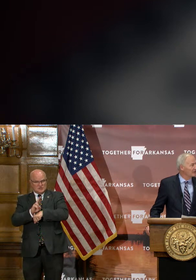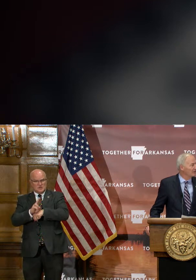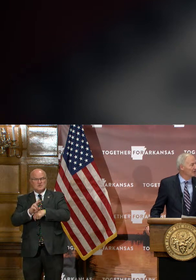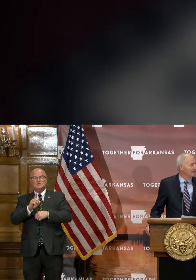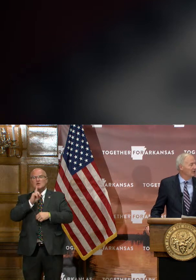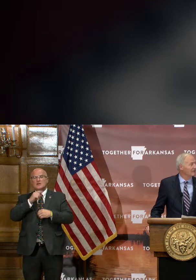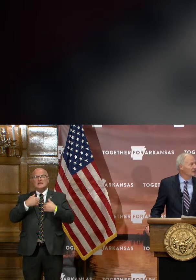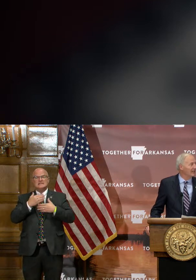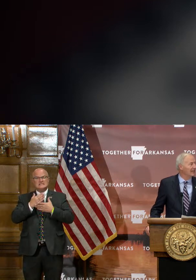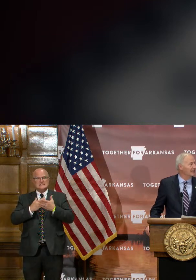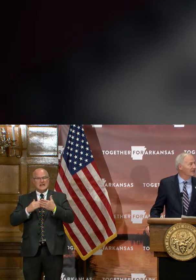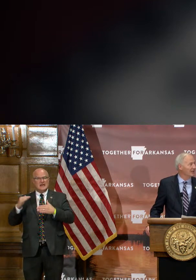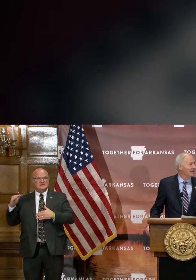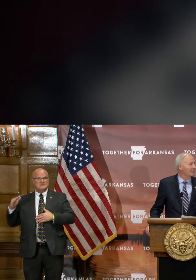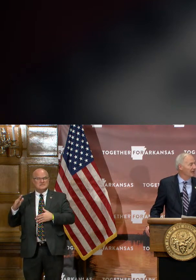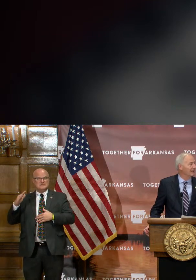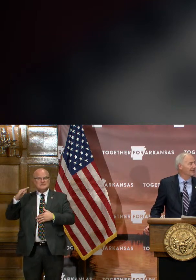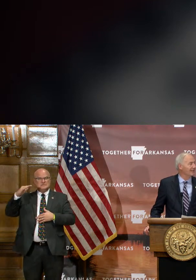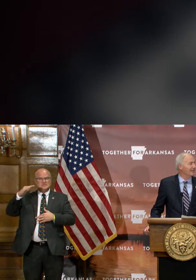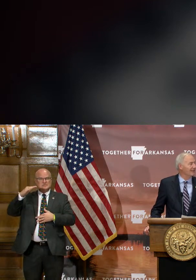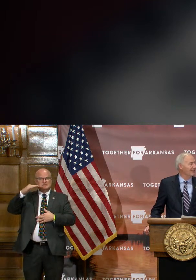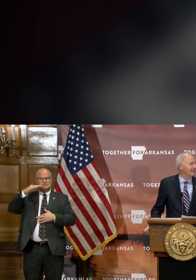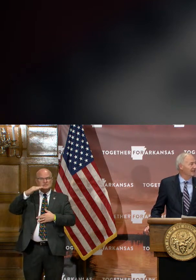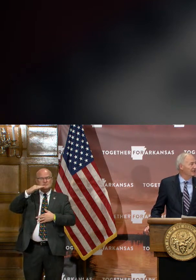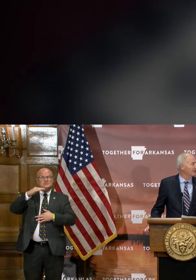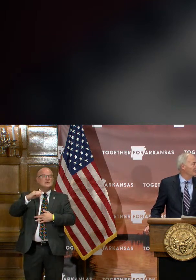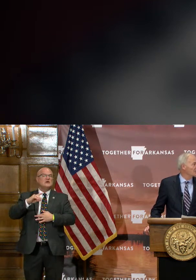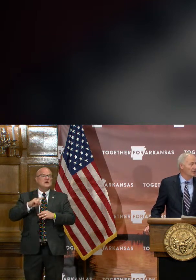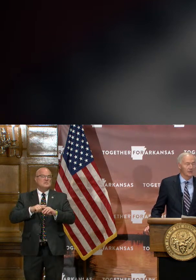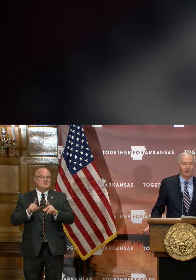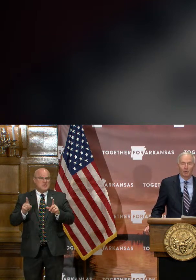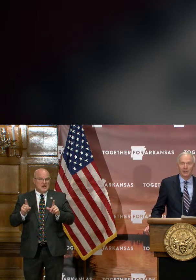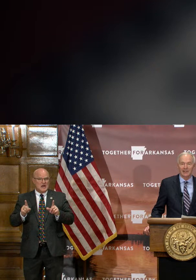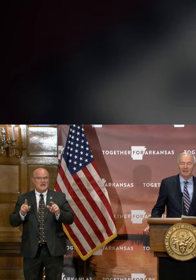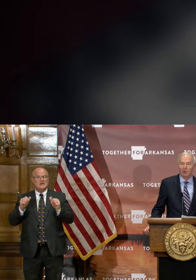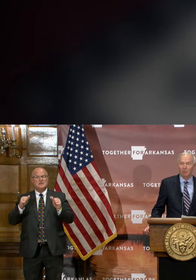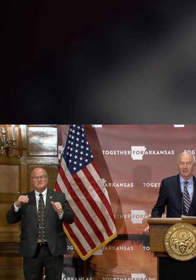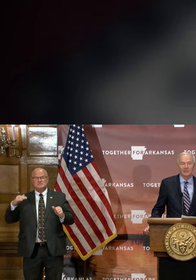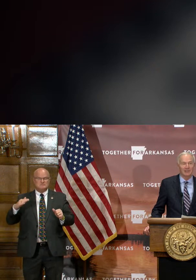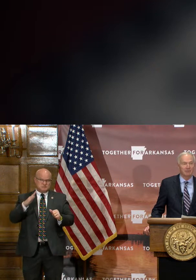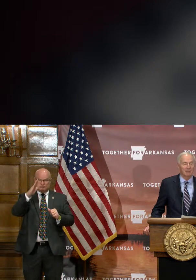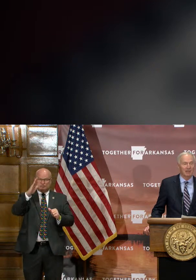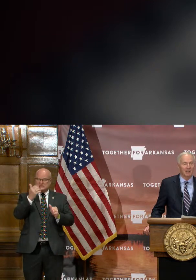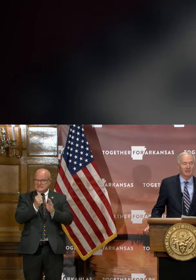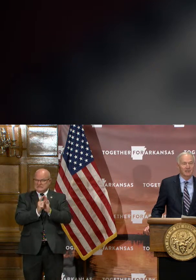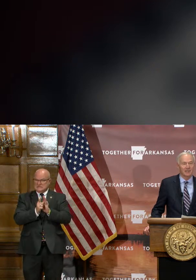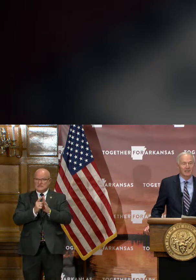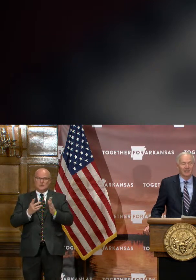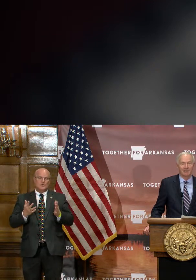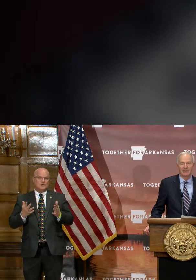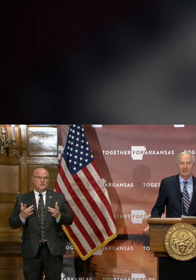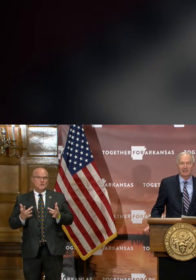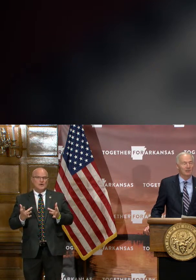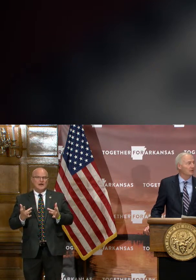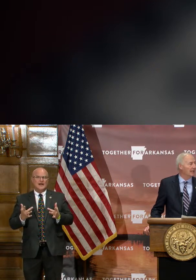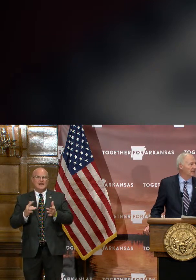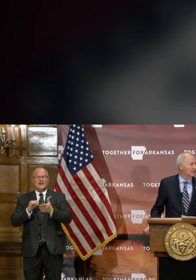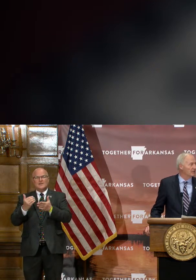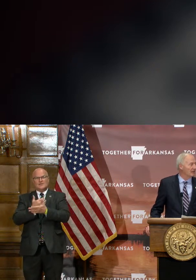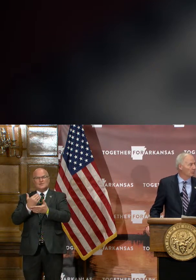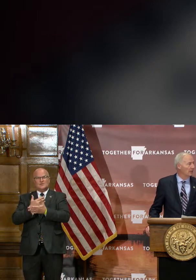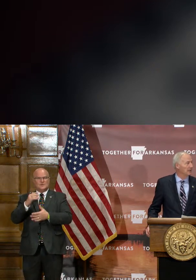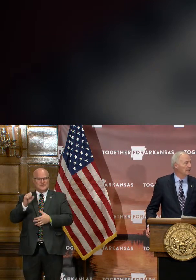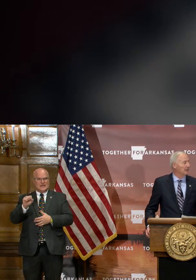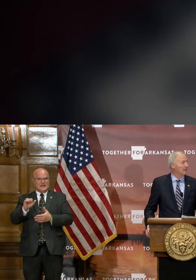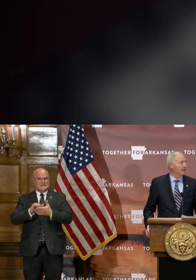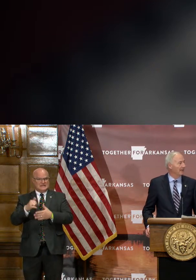there is some level of steadiness there, but it could surge forward at any moment simply because of the new